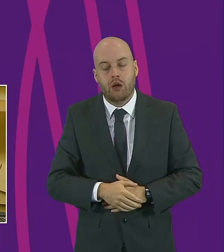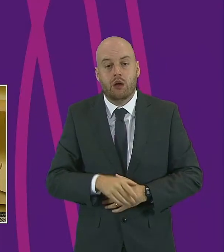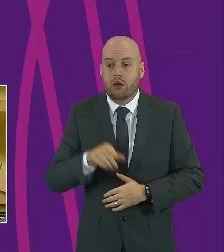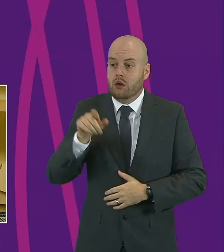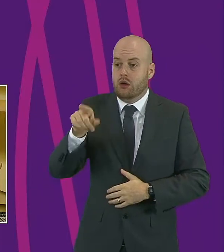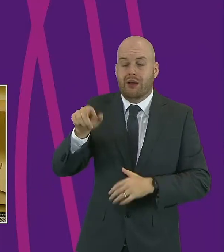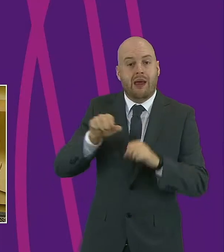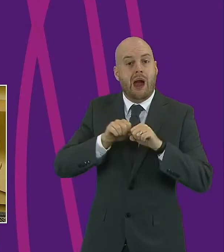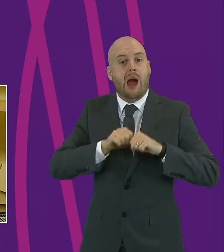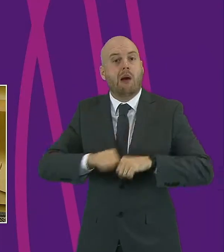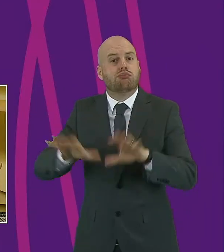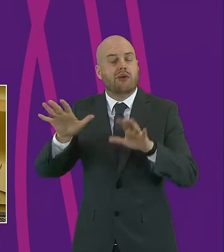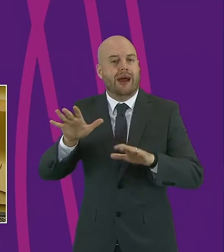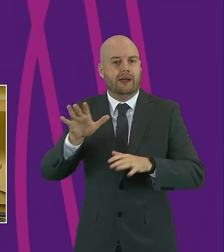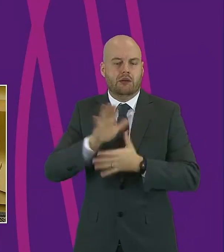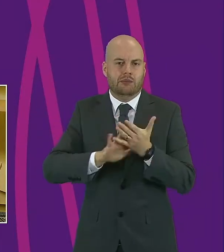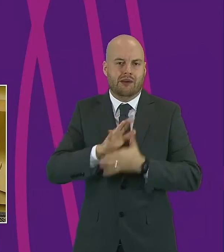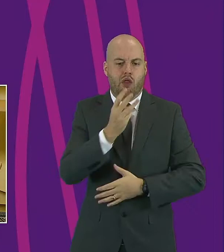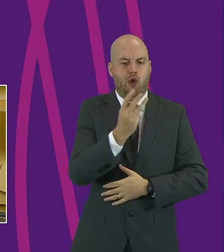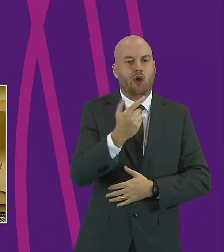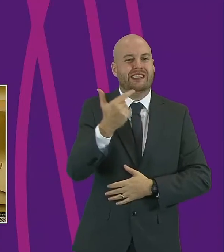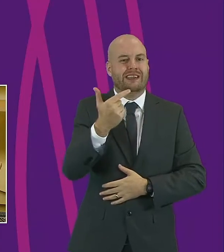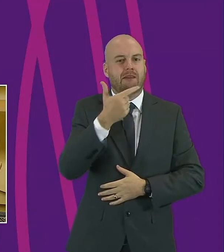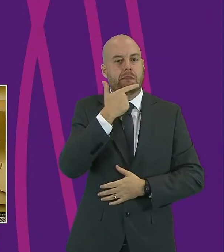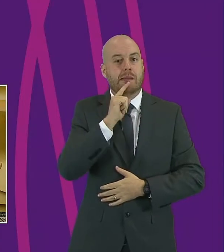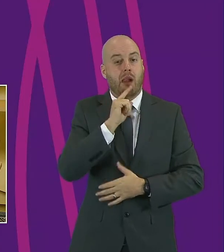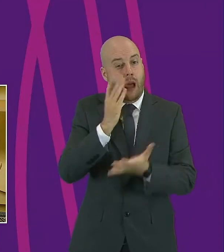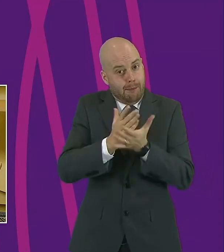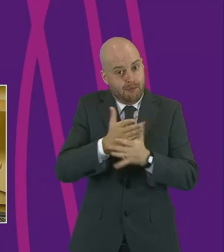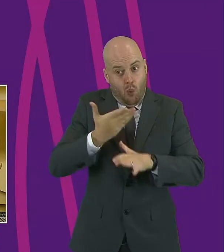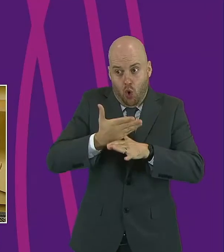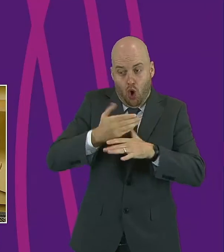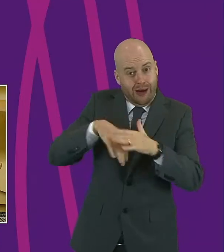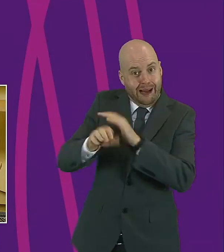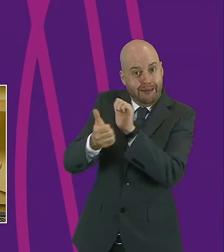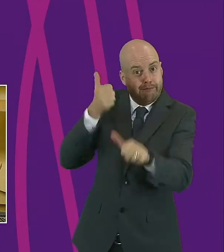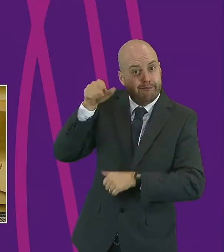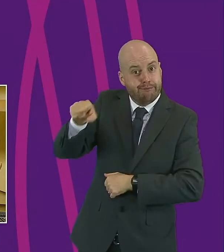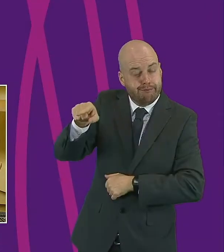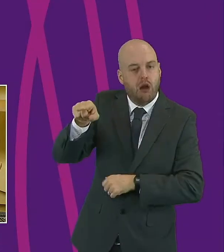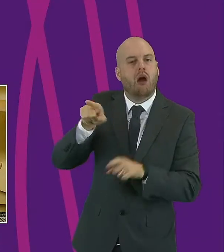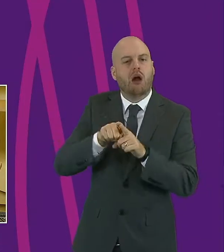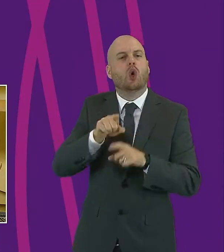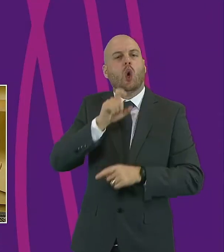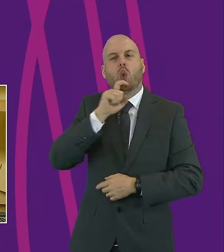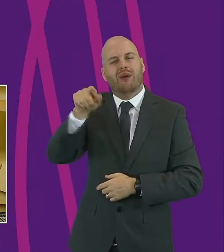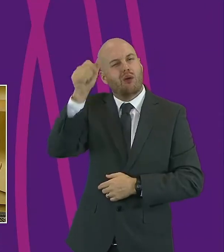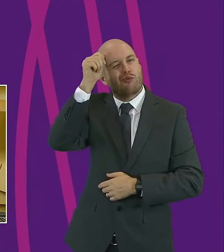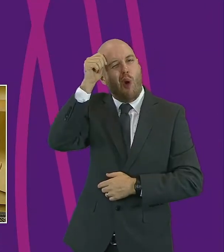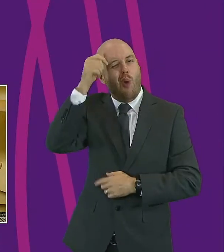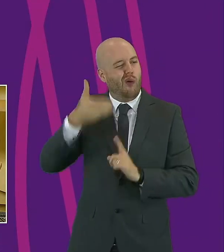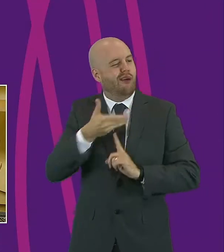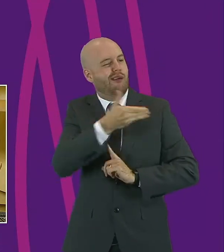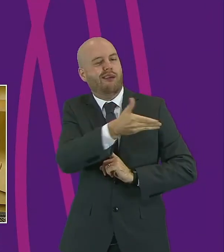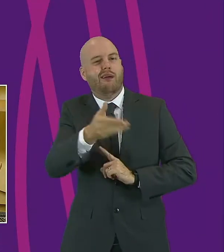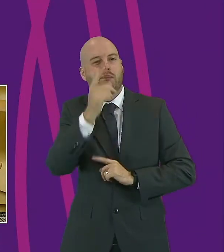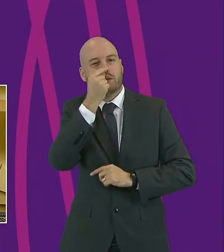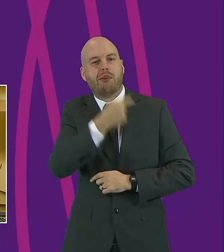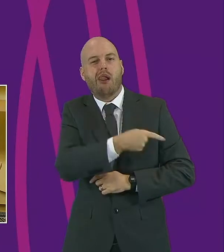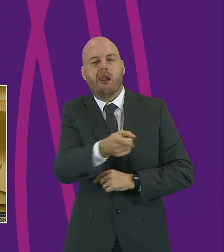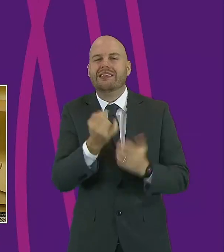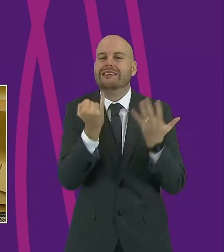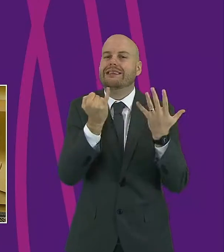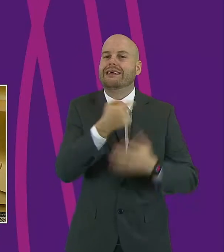is 37 people who work in the plant and 6 contacts of theirs. This number will almost certainly grow. We are stressing